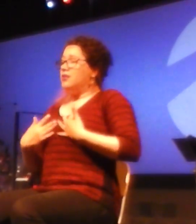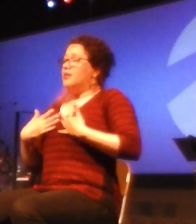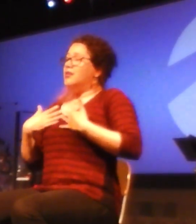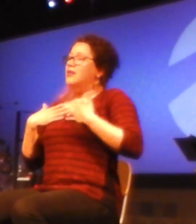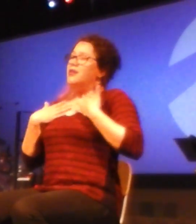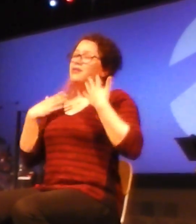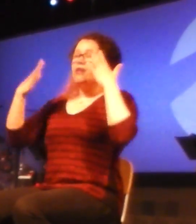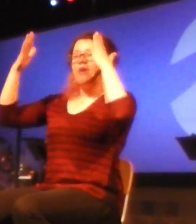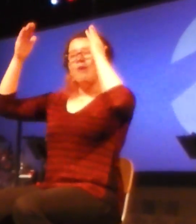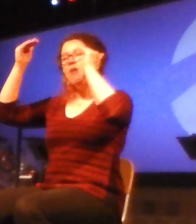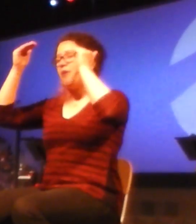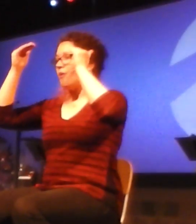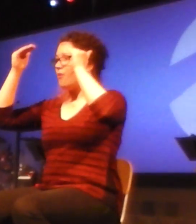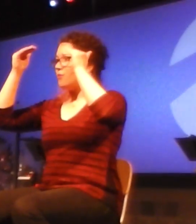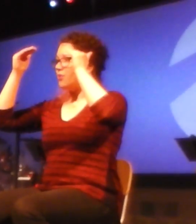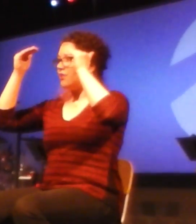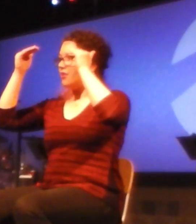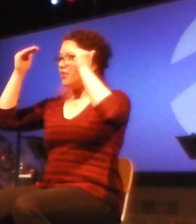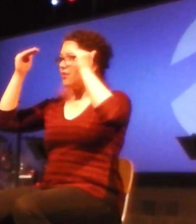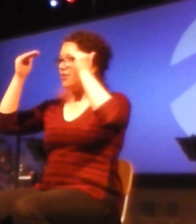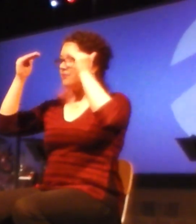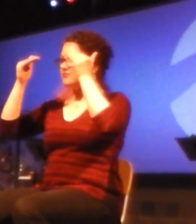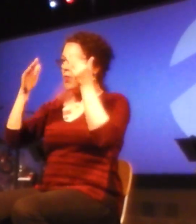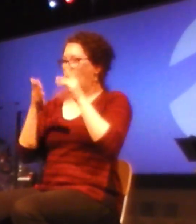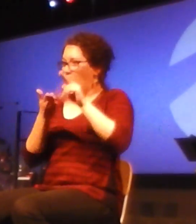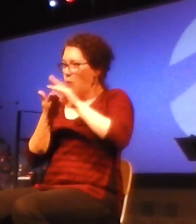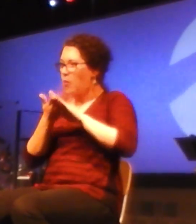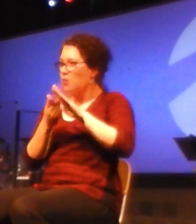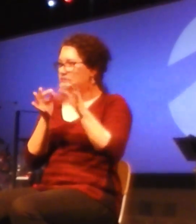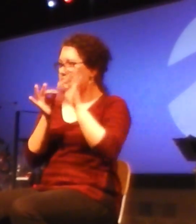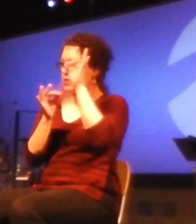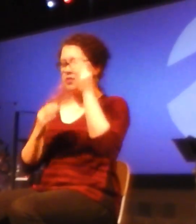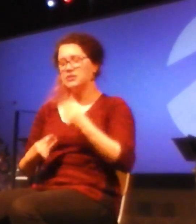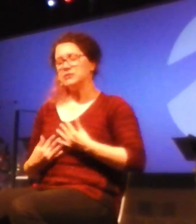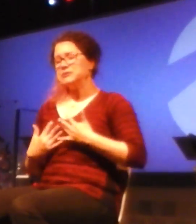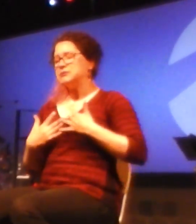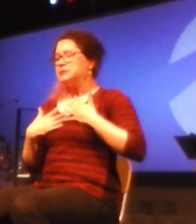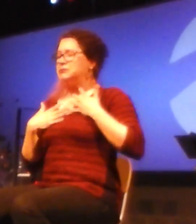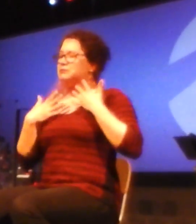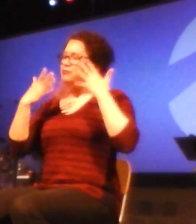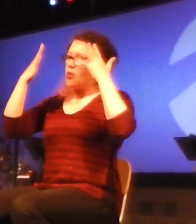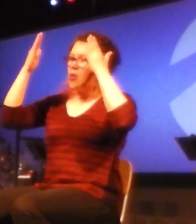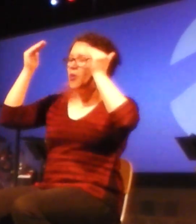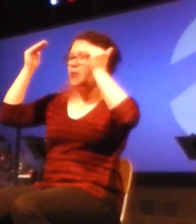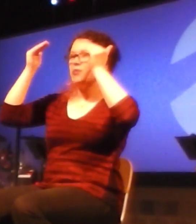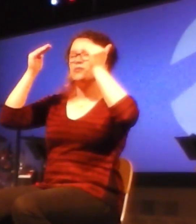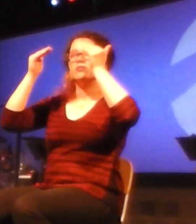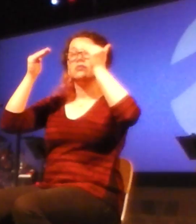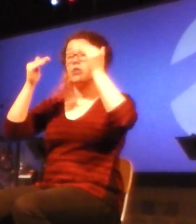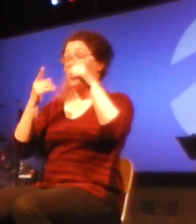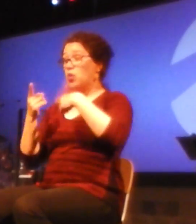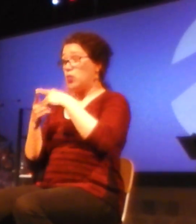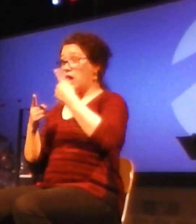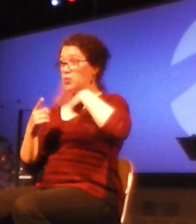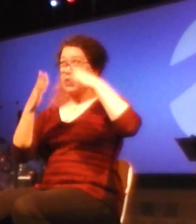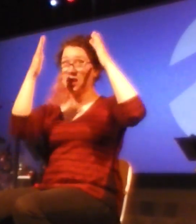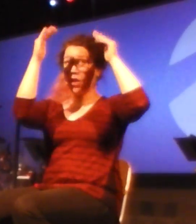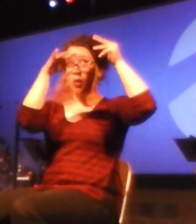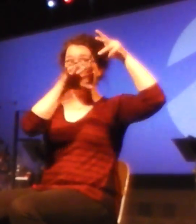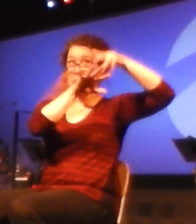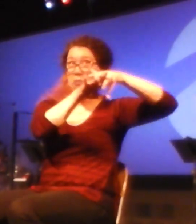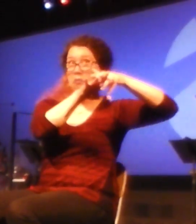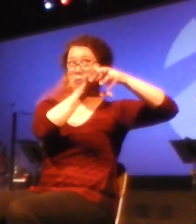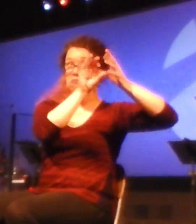with hope by the power of the Holy Spirit. So putting our hope in God gives us